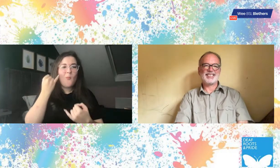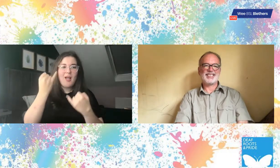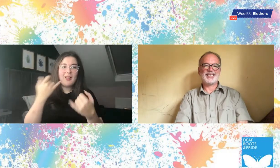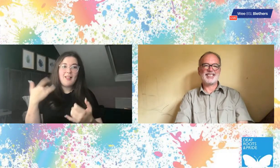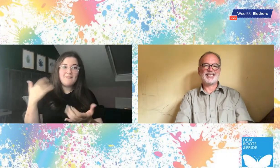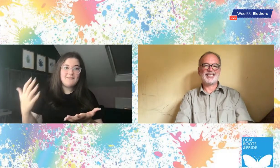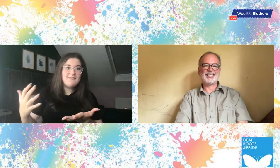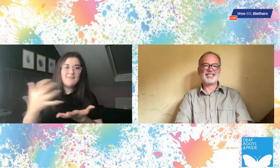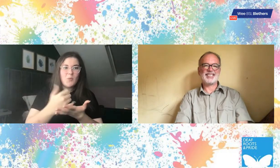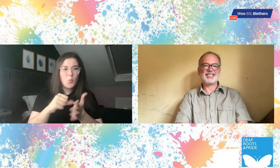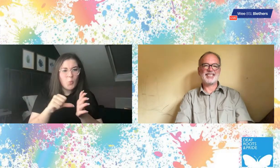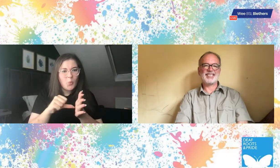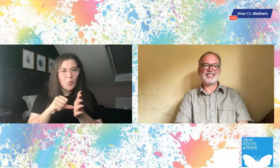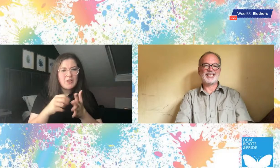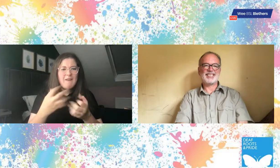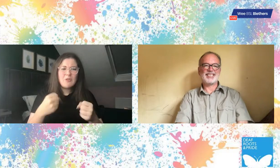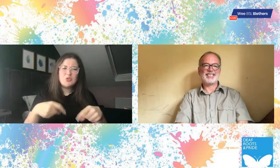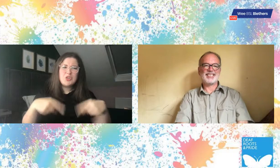But I'm wondering,